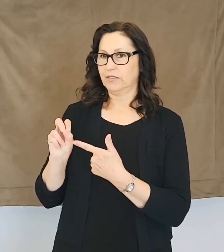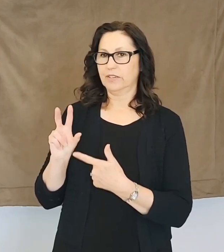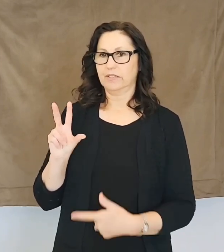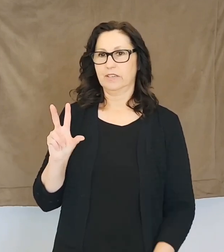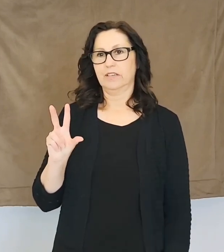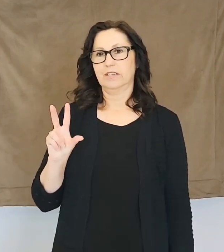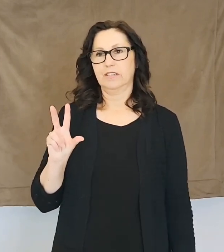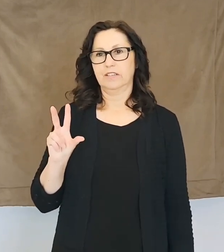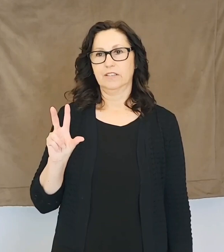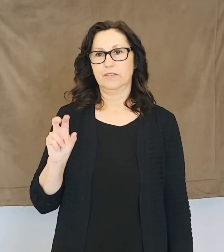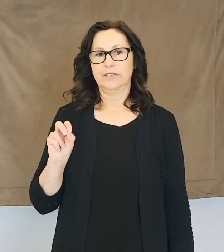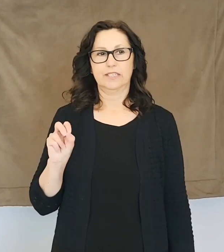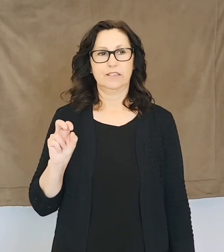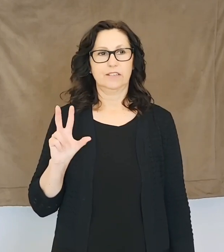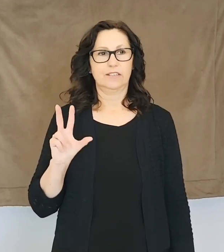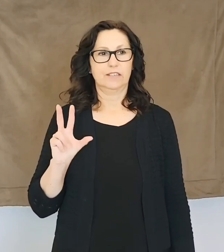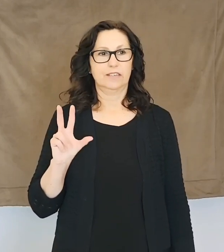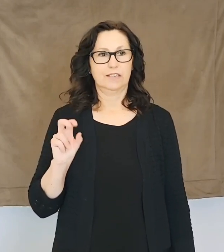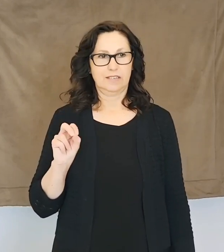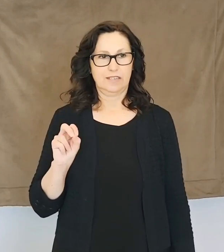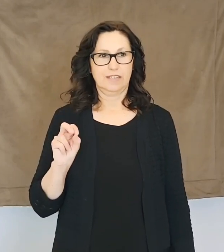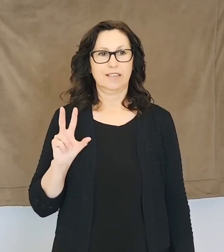3-0. 3-0.